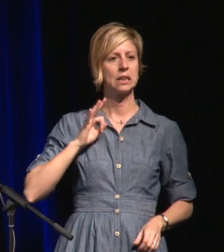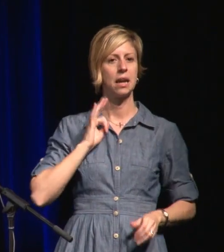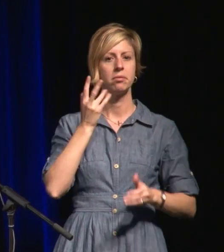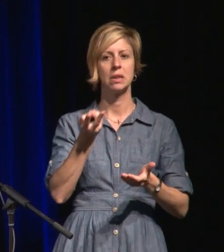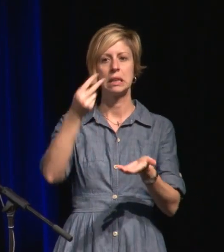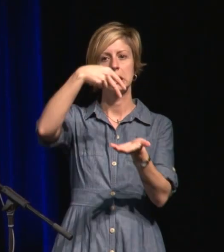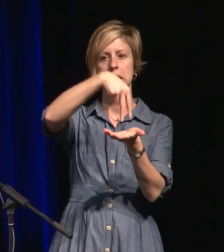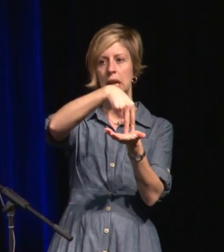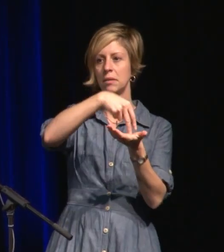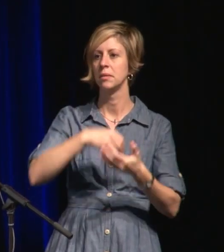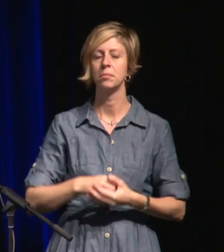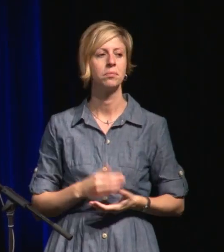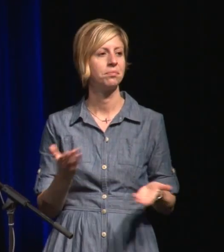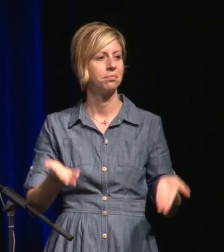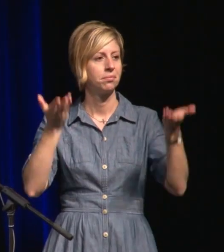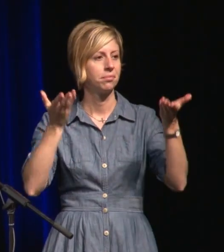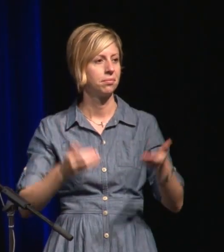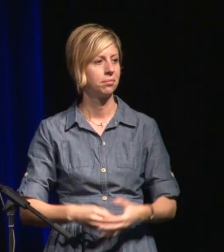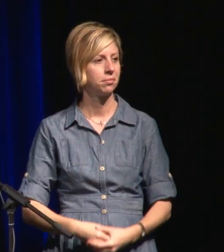stand.